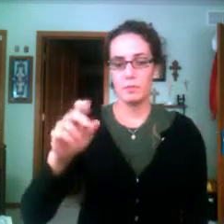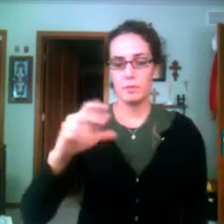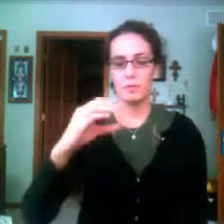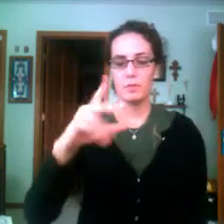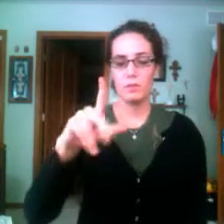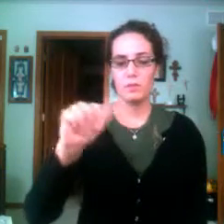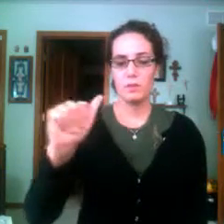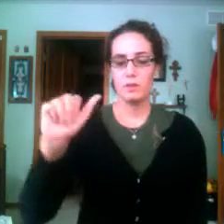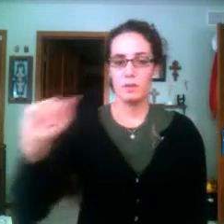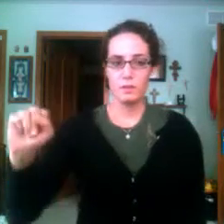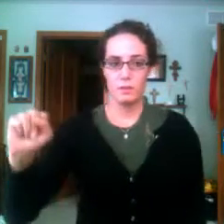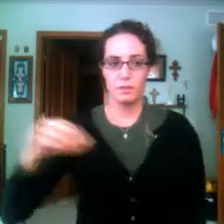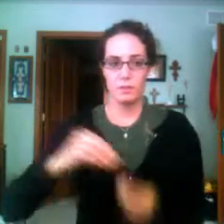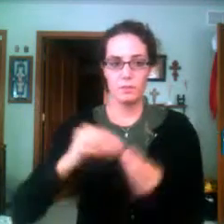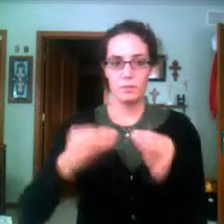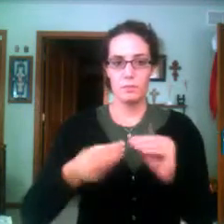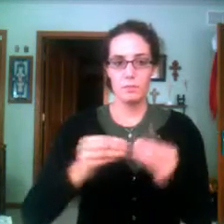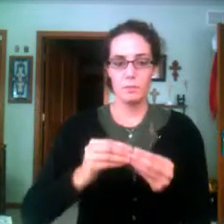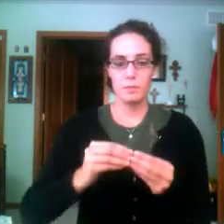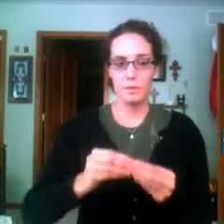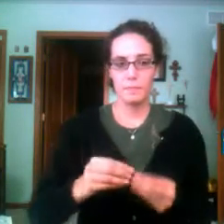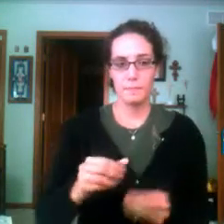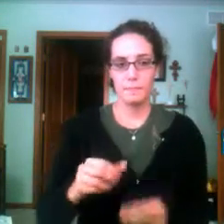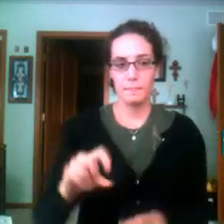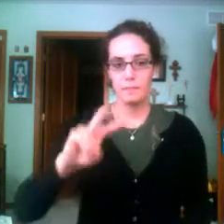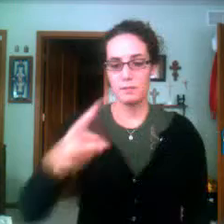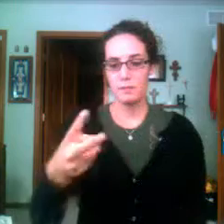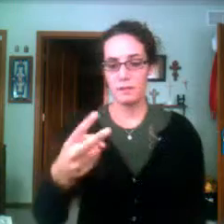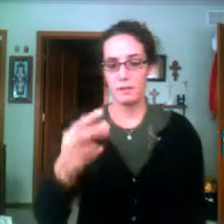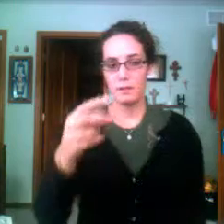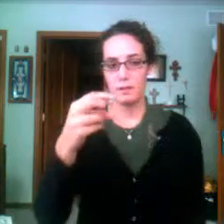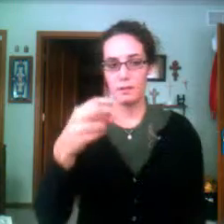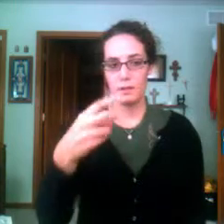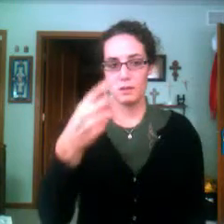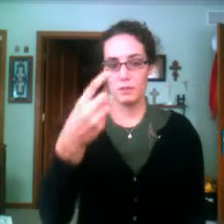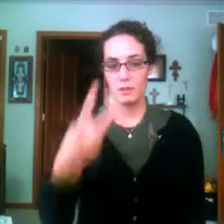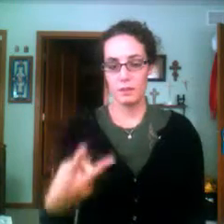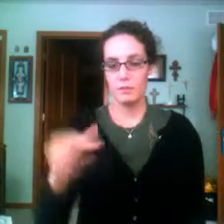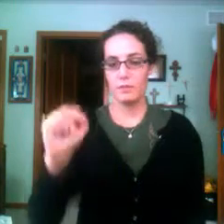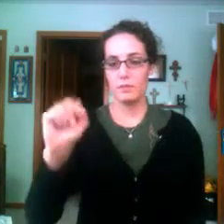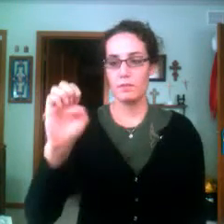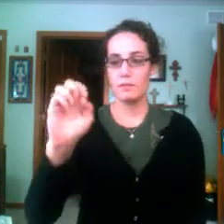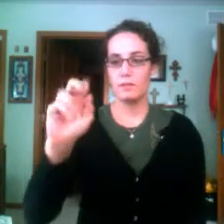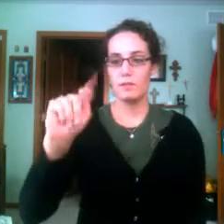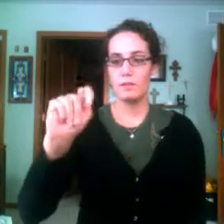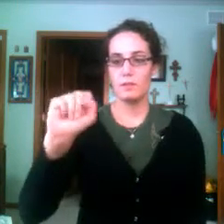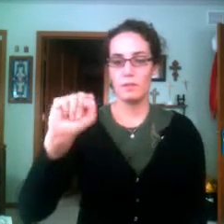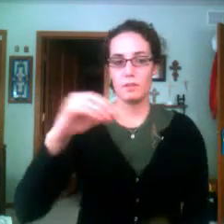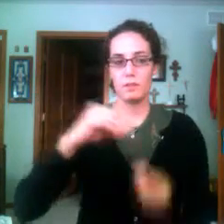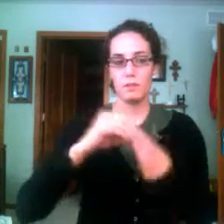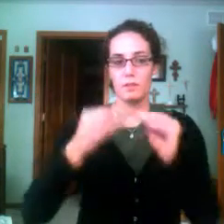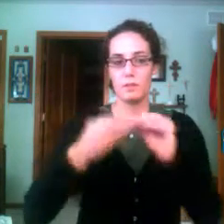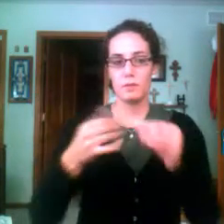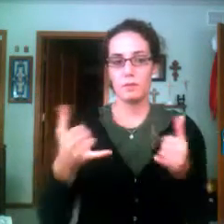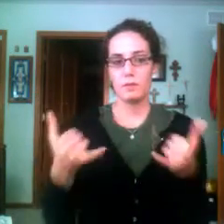deals with sets of numbers, okay, how to group, associate numbers together. Now, before we get started, make sure, of